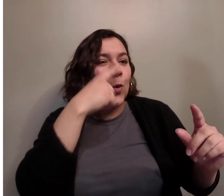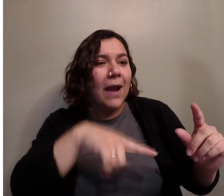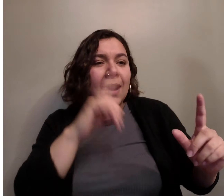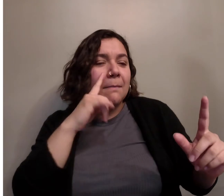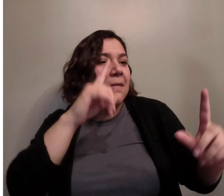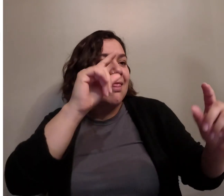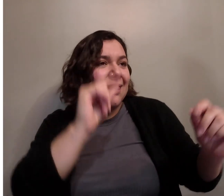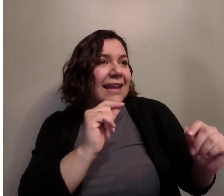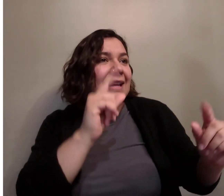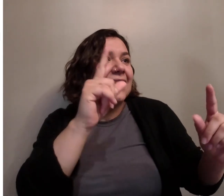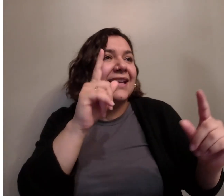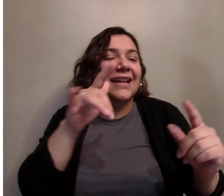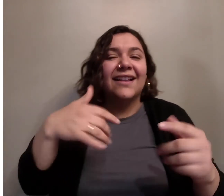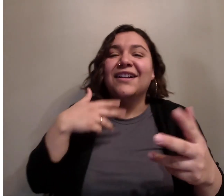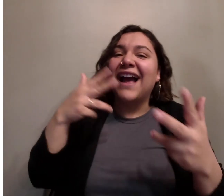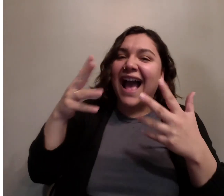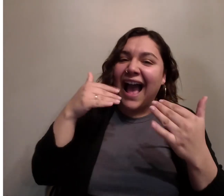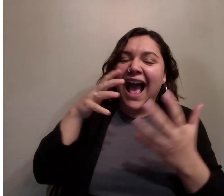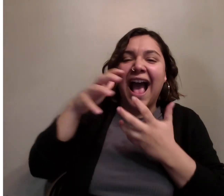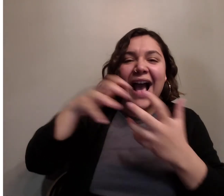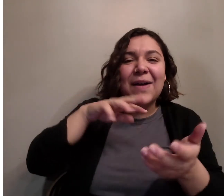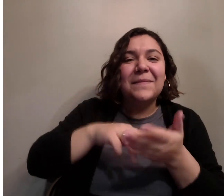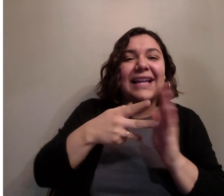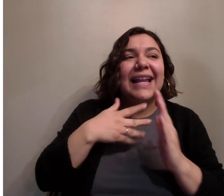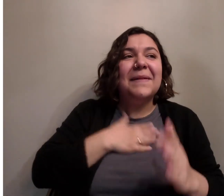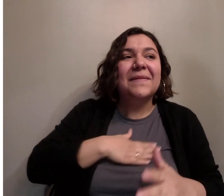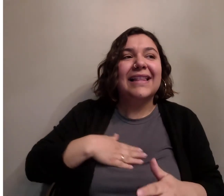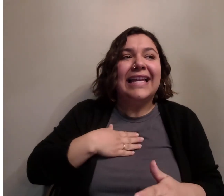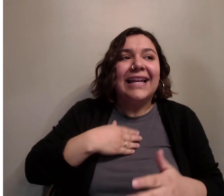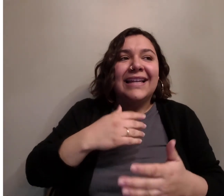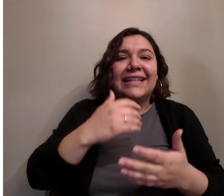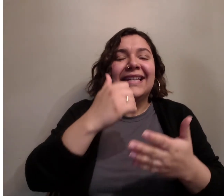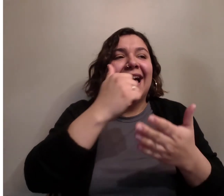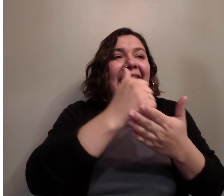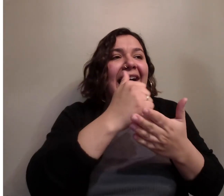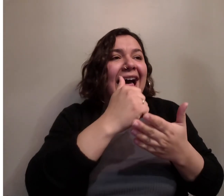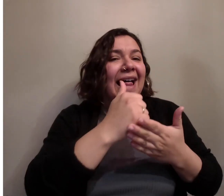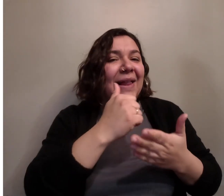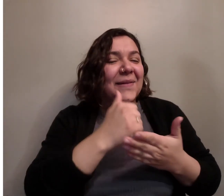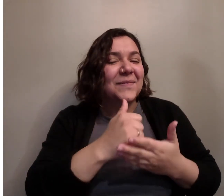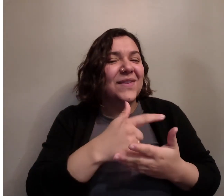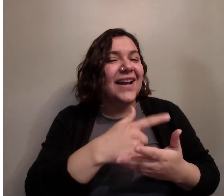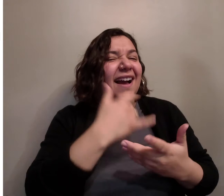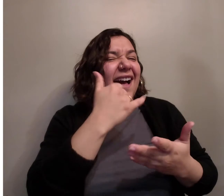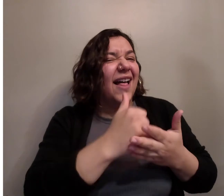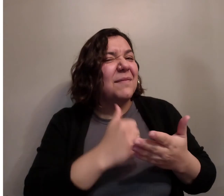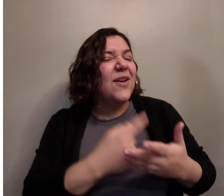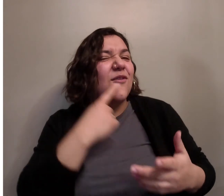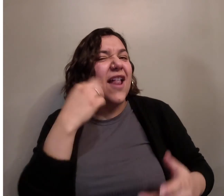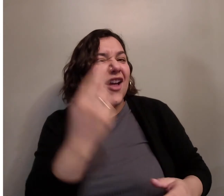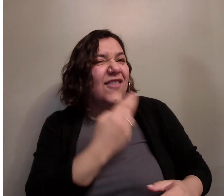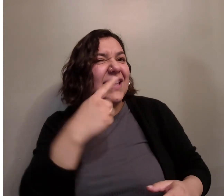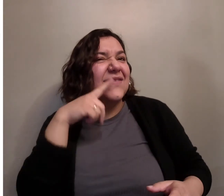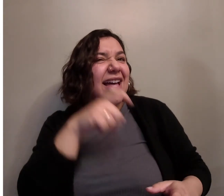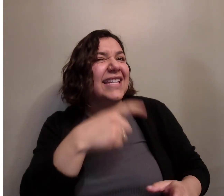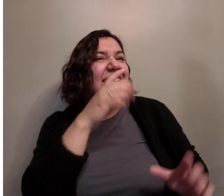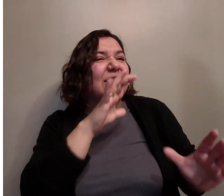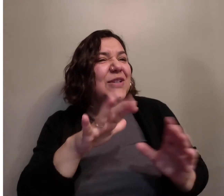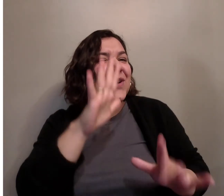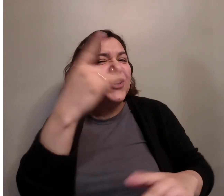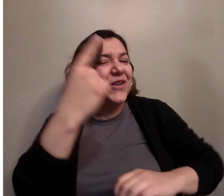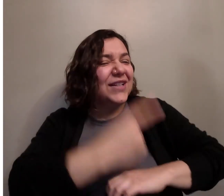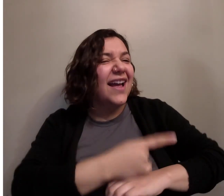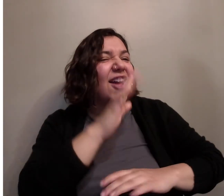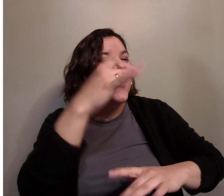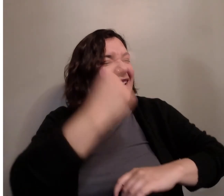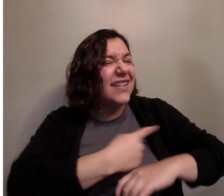blink? You know, could you please? I mean, please help me. Now, what is so interesting in when I ask you what you're